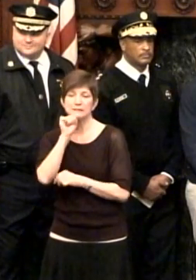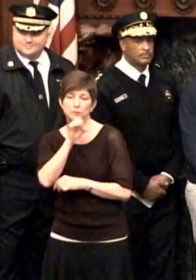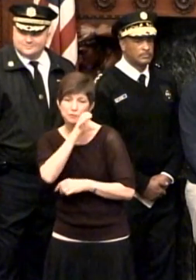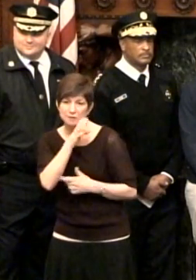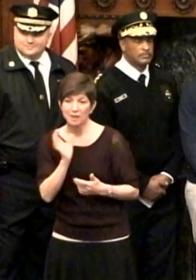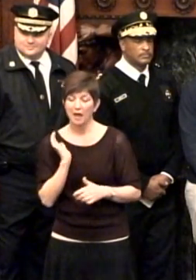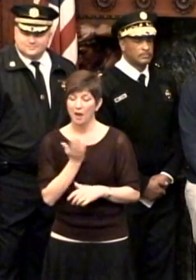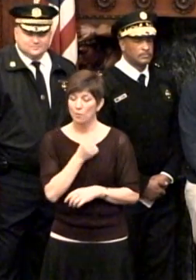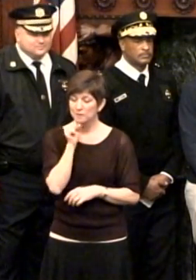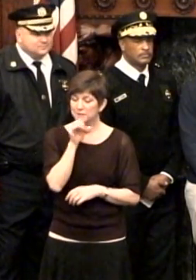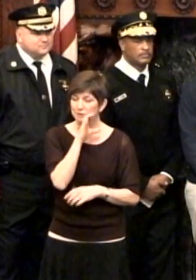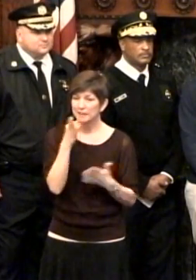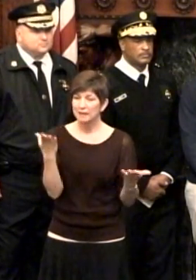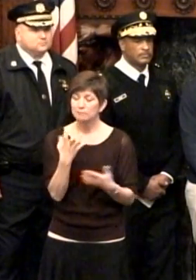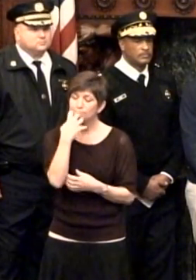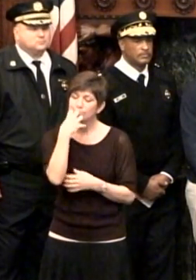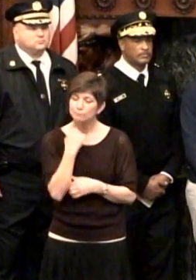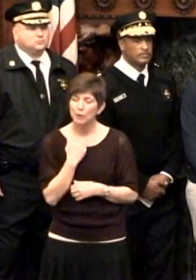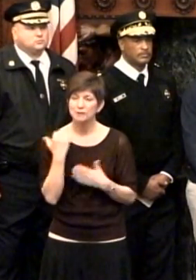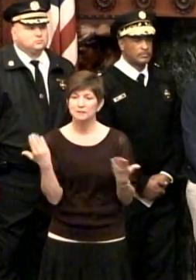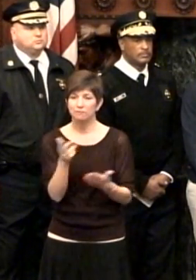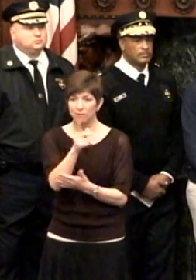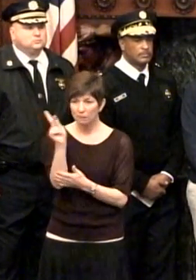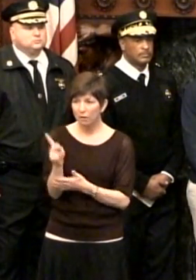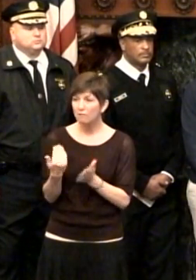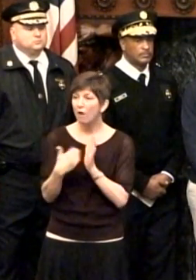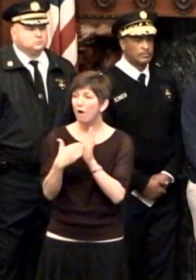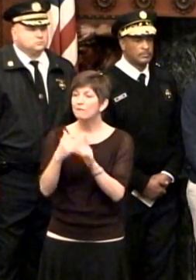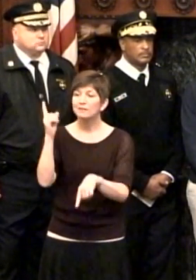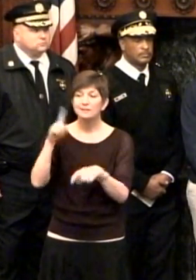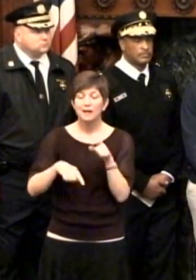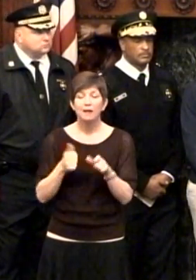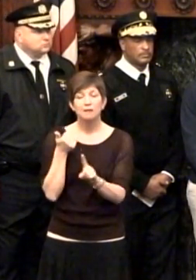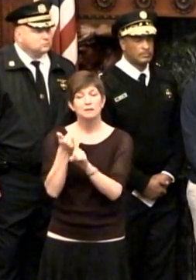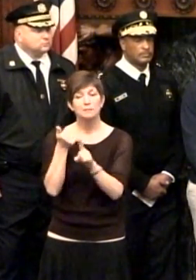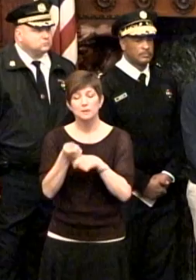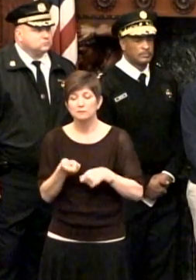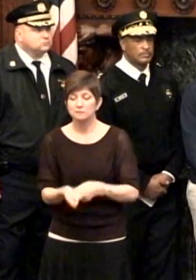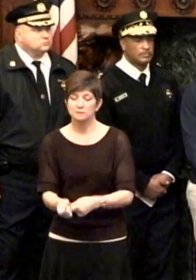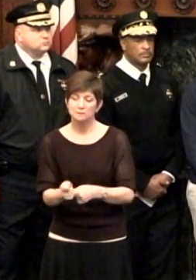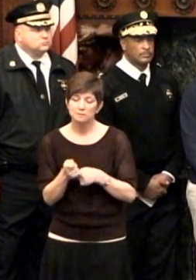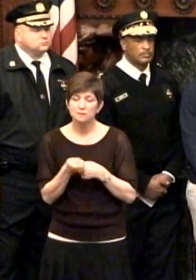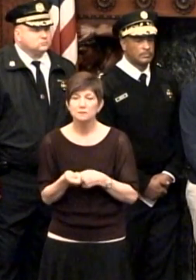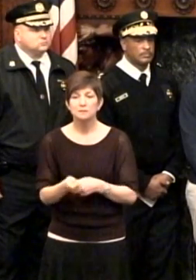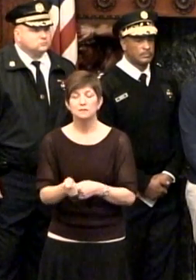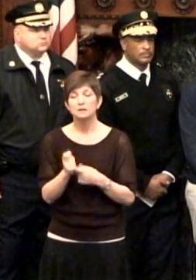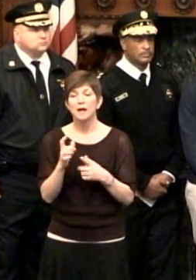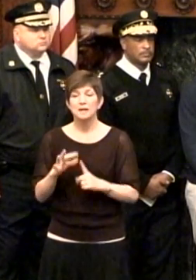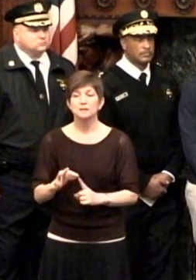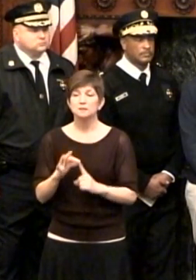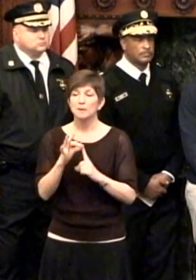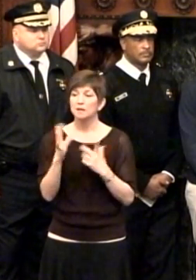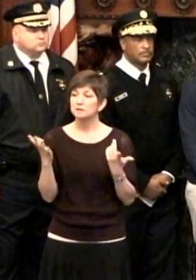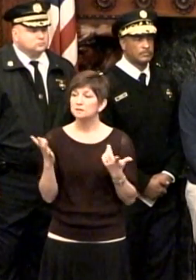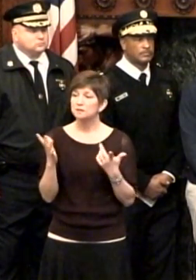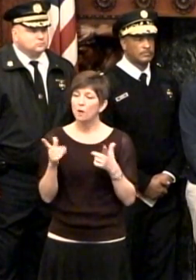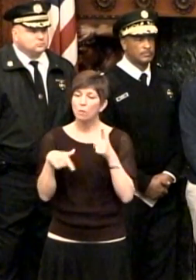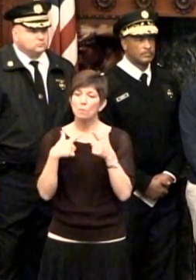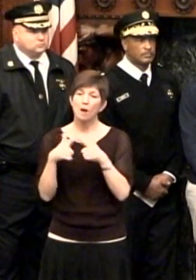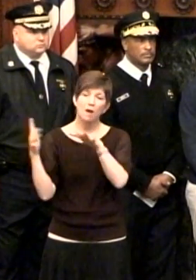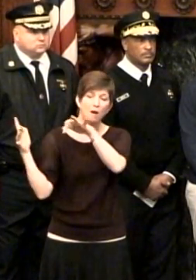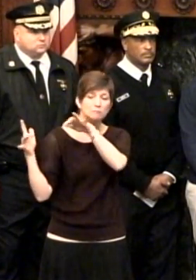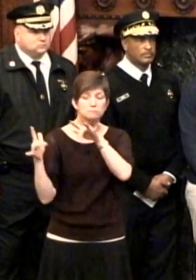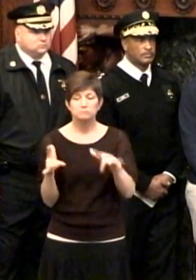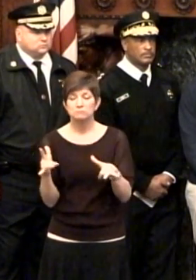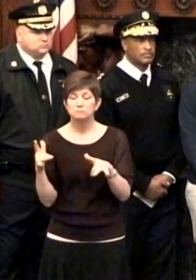Our senior citizens are precious to us. They often cannot do this kind of lifting, especially in a heavy storm event,